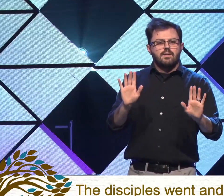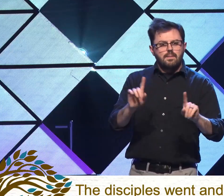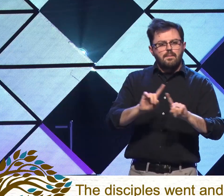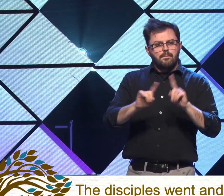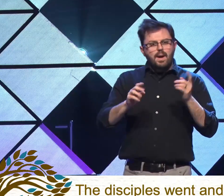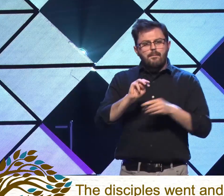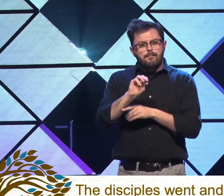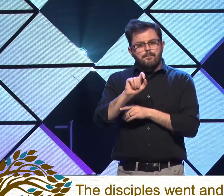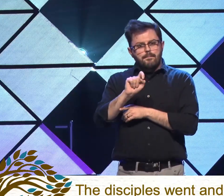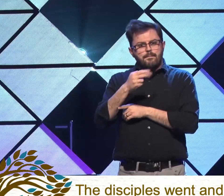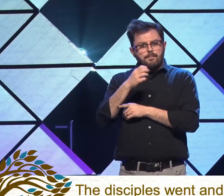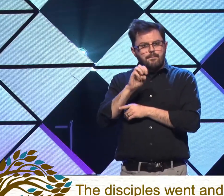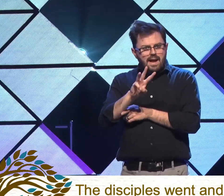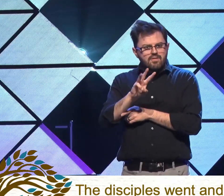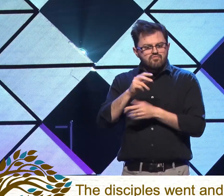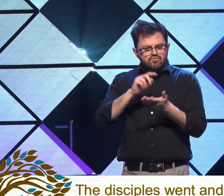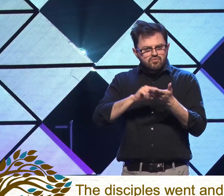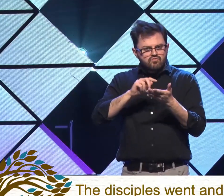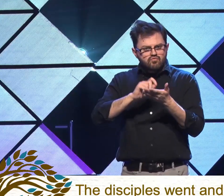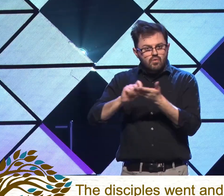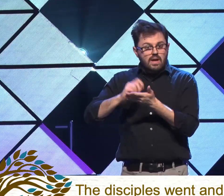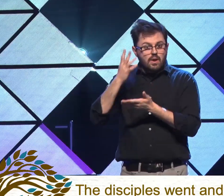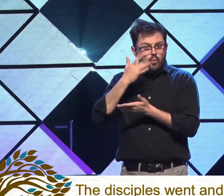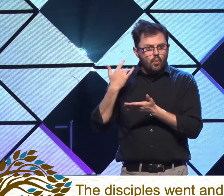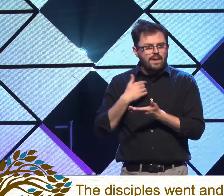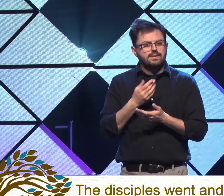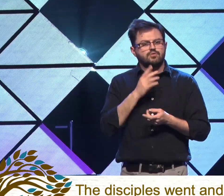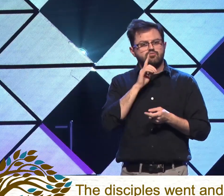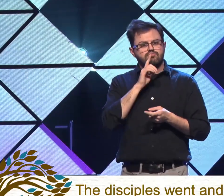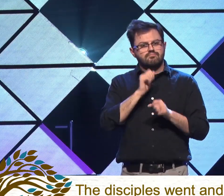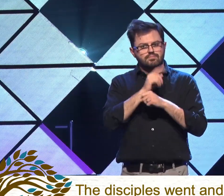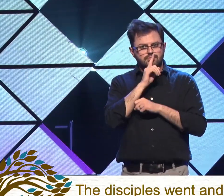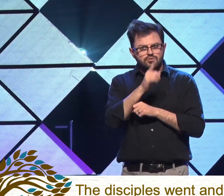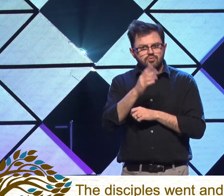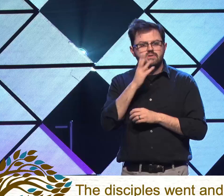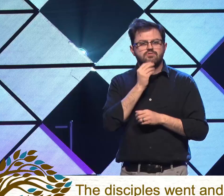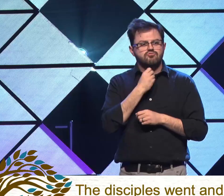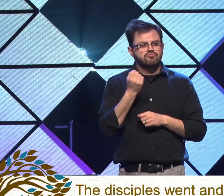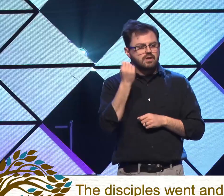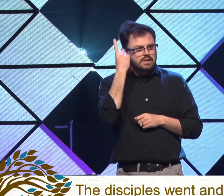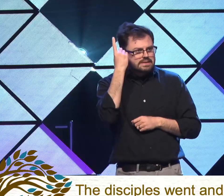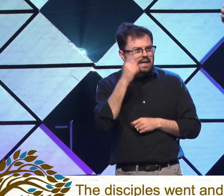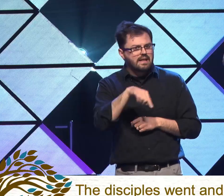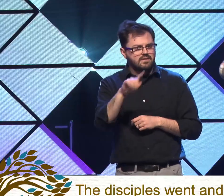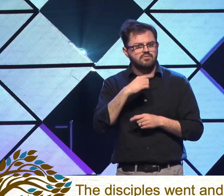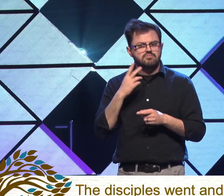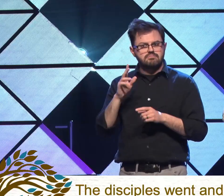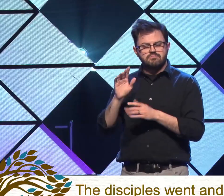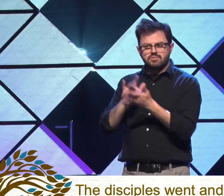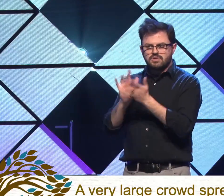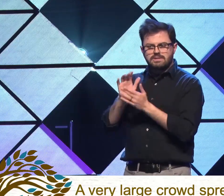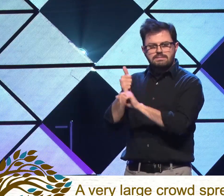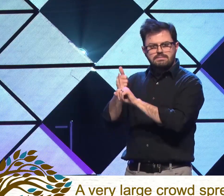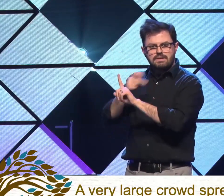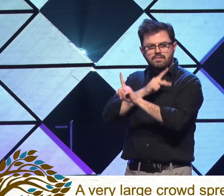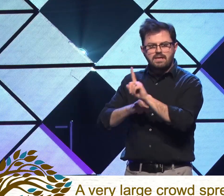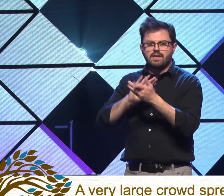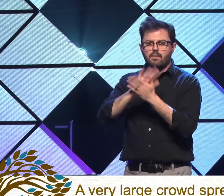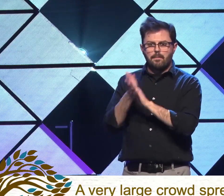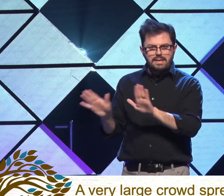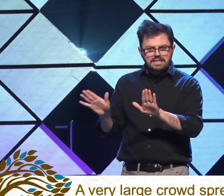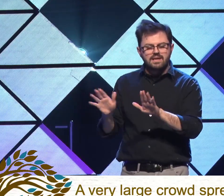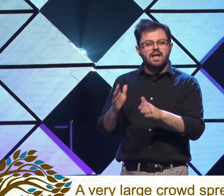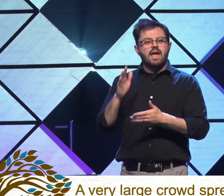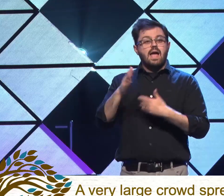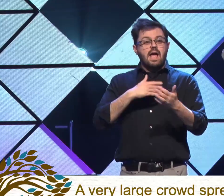audience understands that Jesus is the fulfillment of this image of the King of Peace, all right? So this very loud crowd, they spread their cloaks down